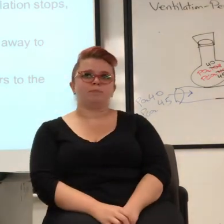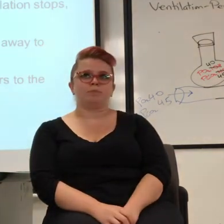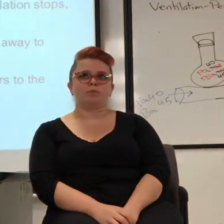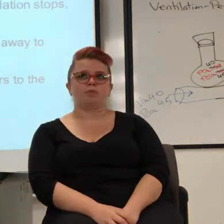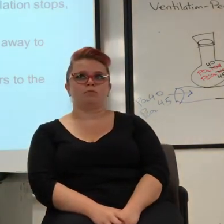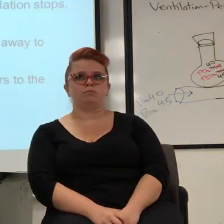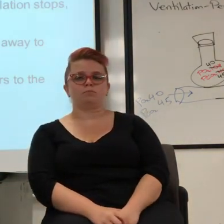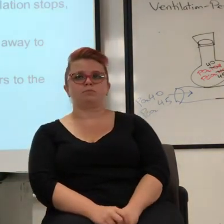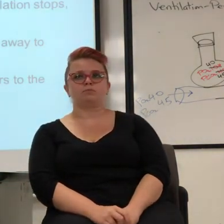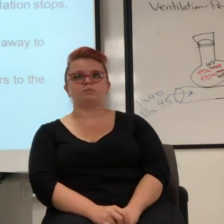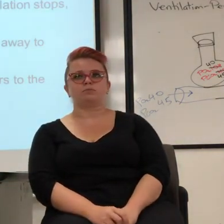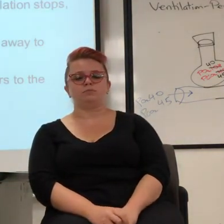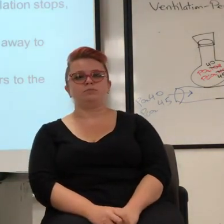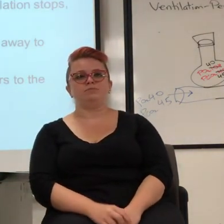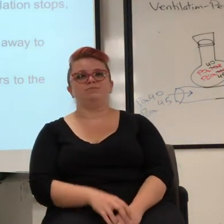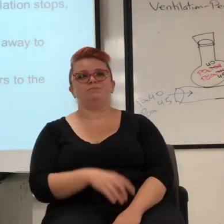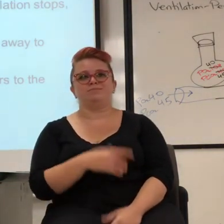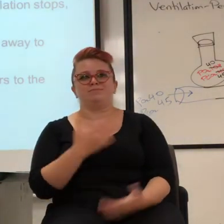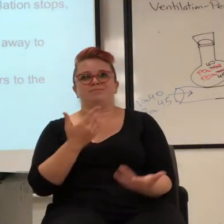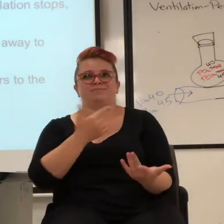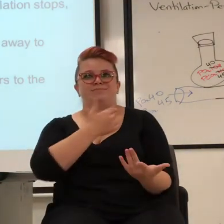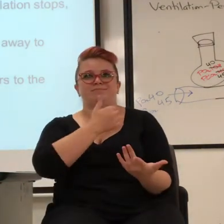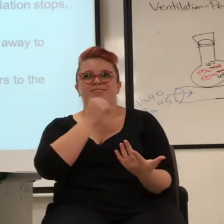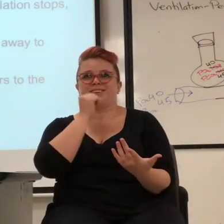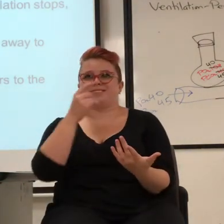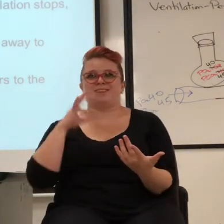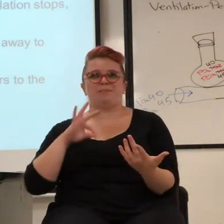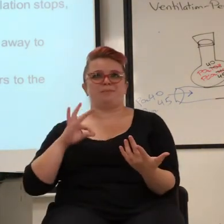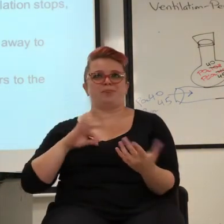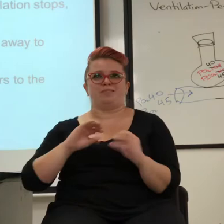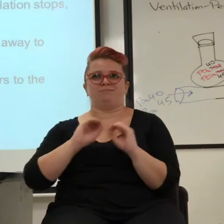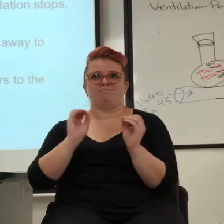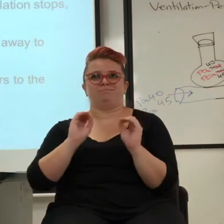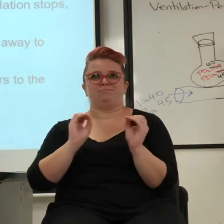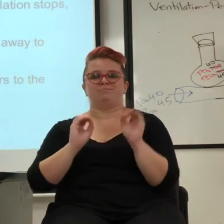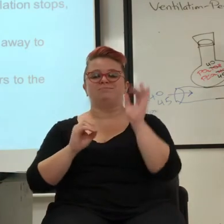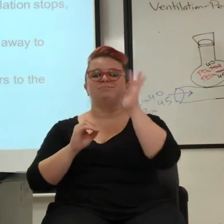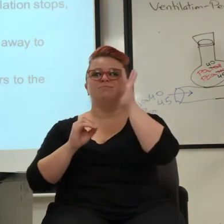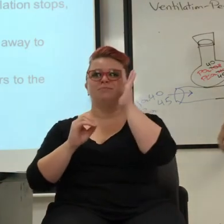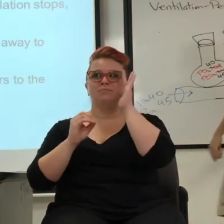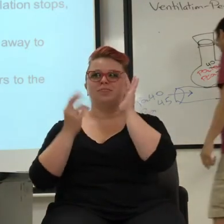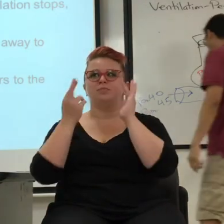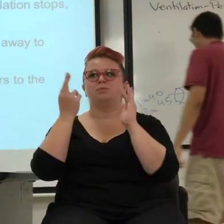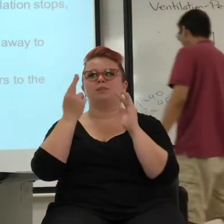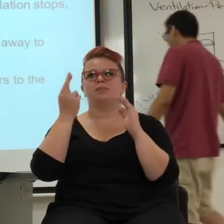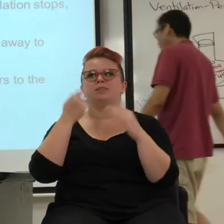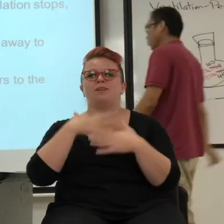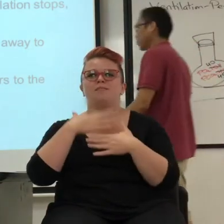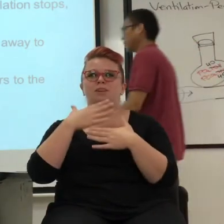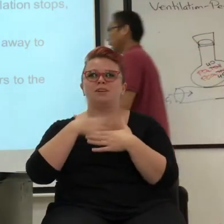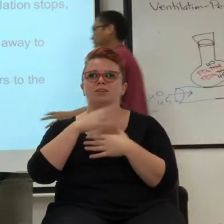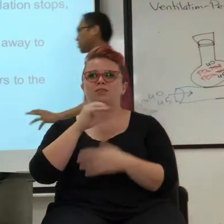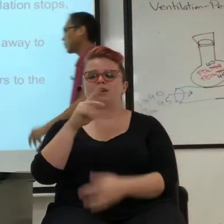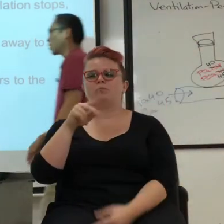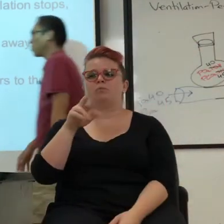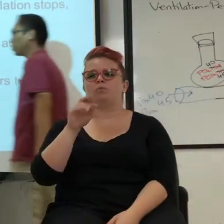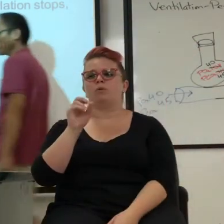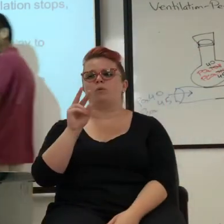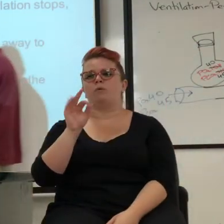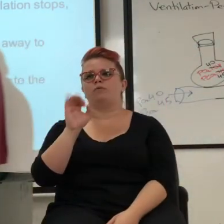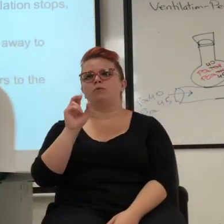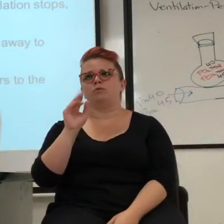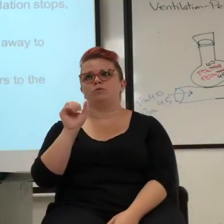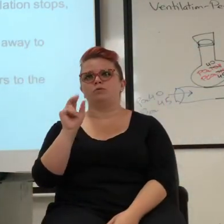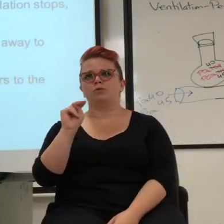45. Okay, so that's not doing anything for you. That's why ventilation and perfusion, even when you are breathing, has to be